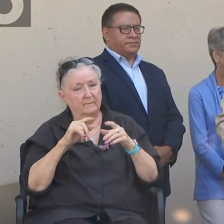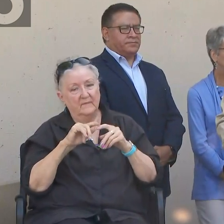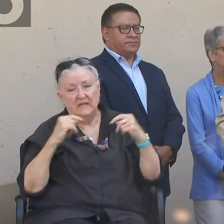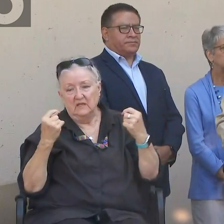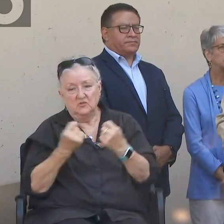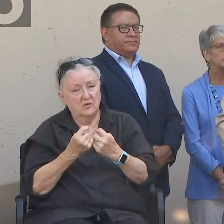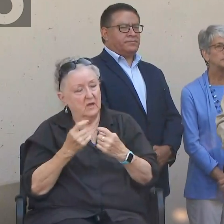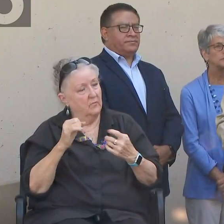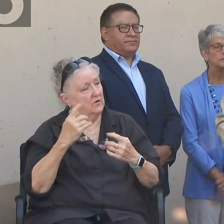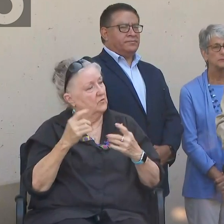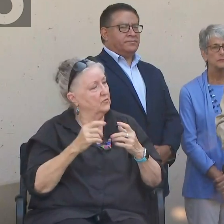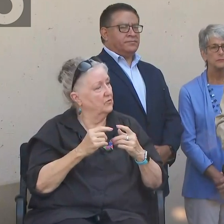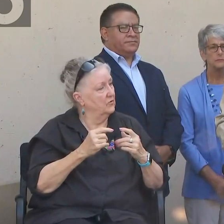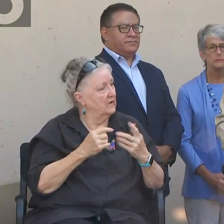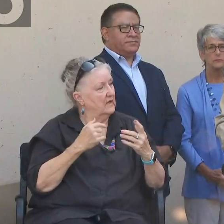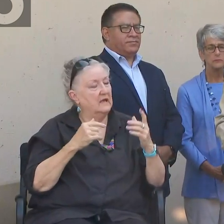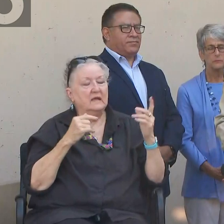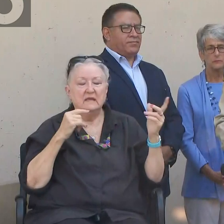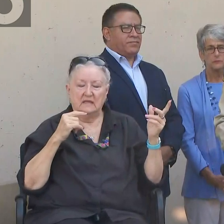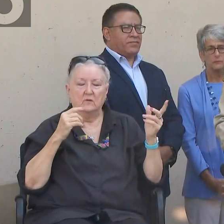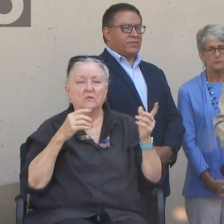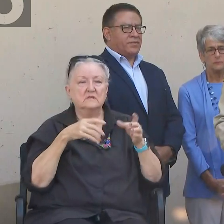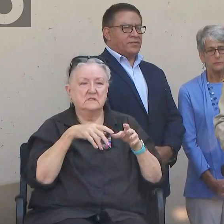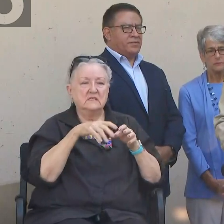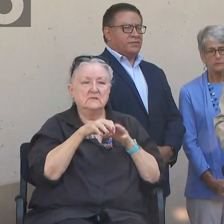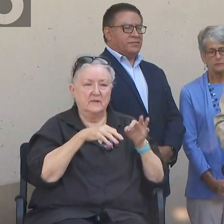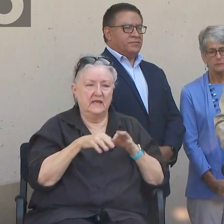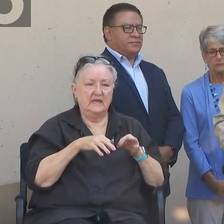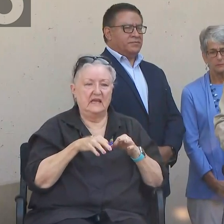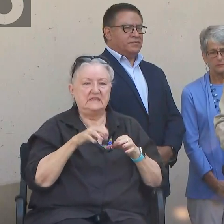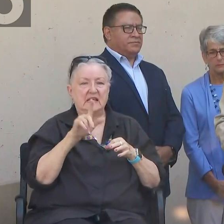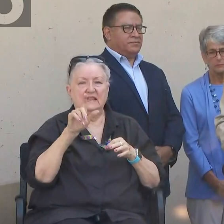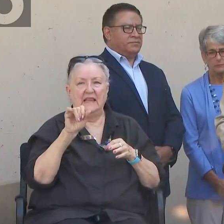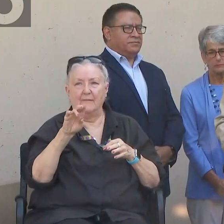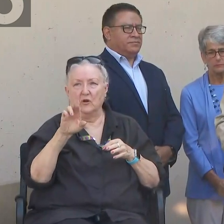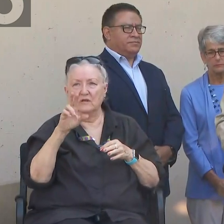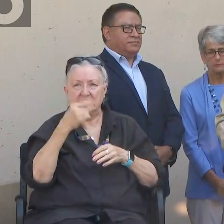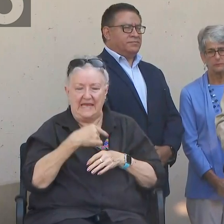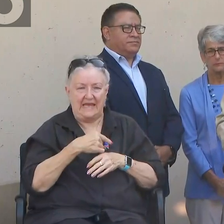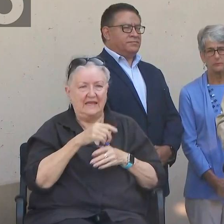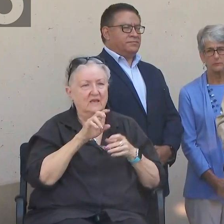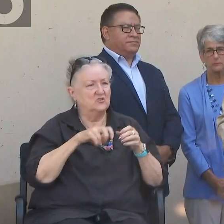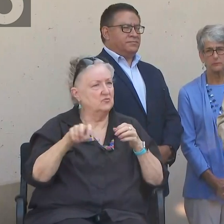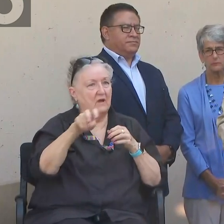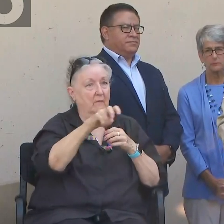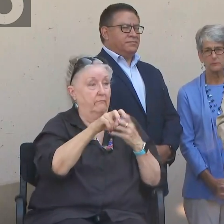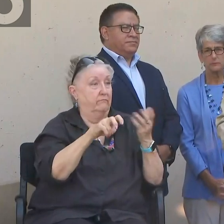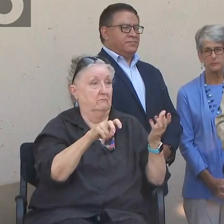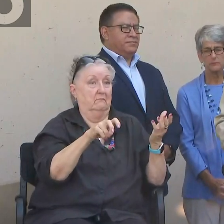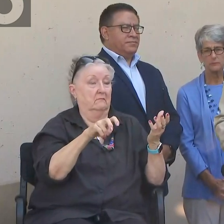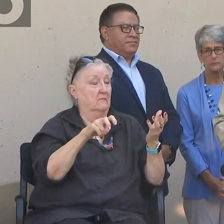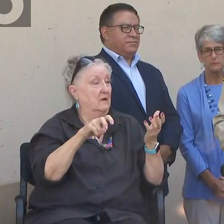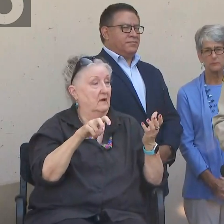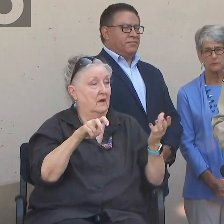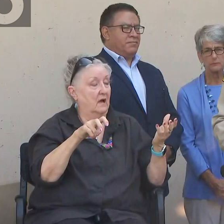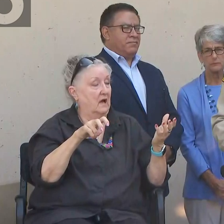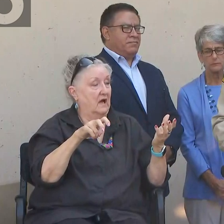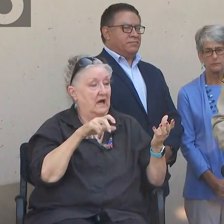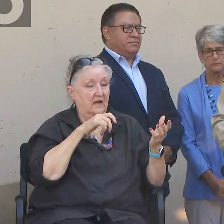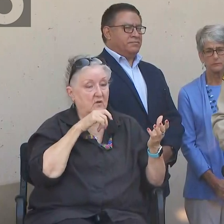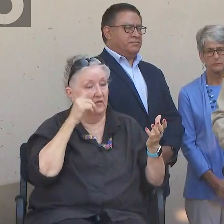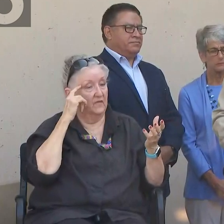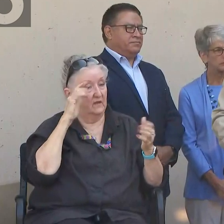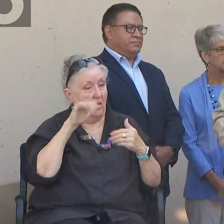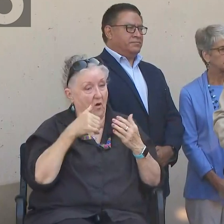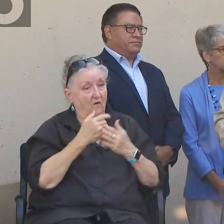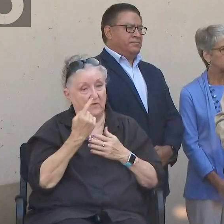So it was a group. It was billed as a Labor Day trip. I don't believe that they